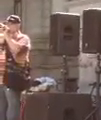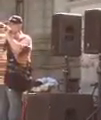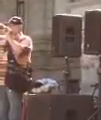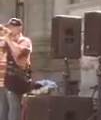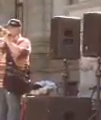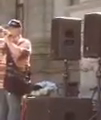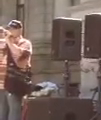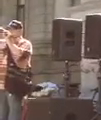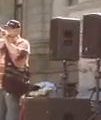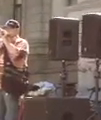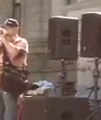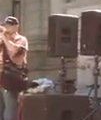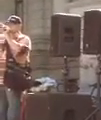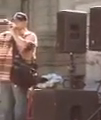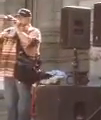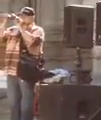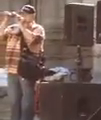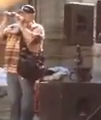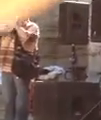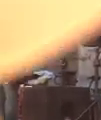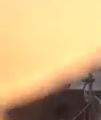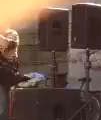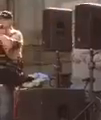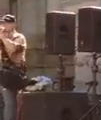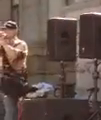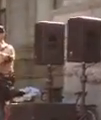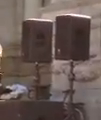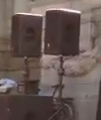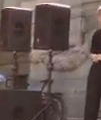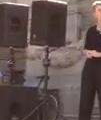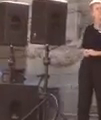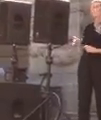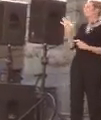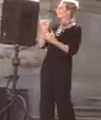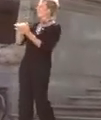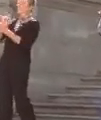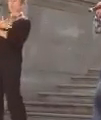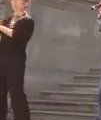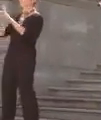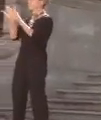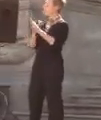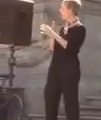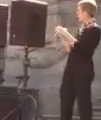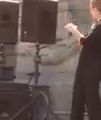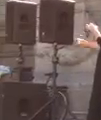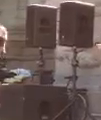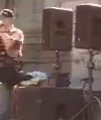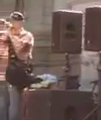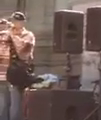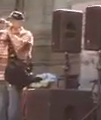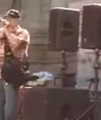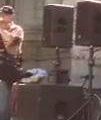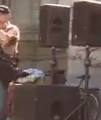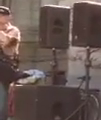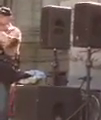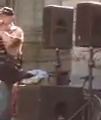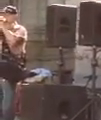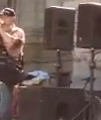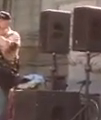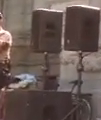ain't gotta be like that no more. I was running away from all my problems till I ended up at my